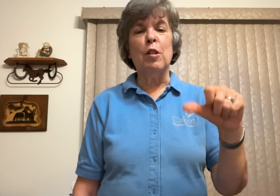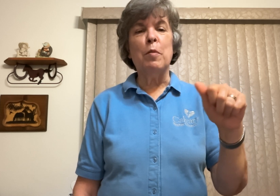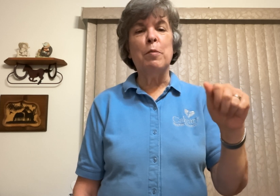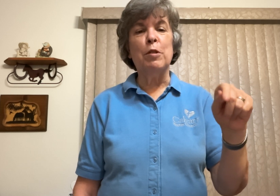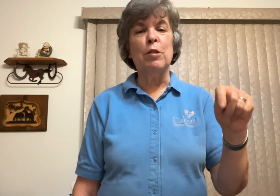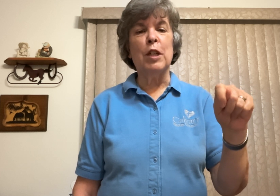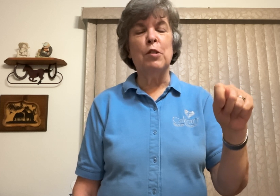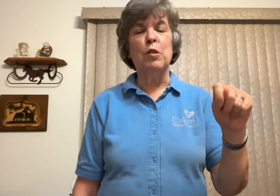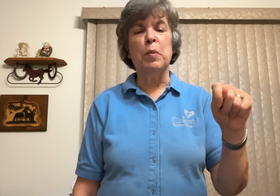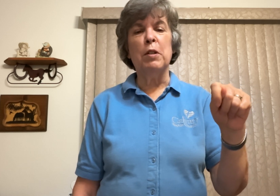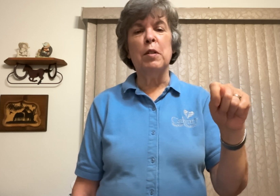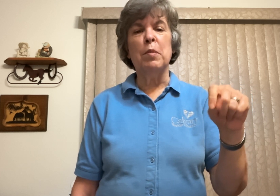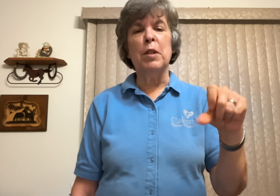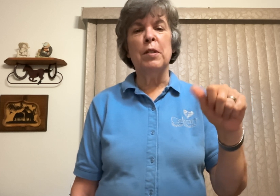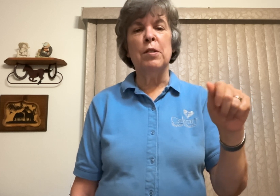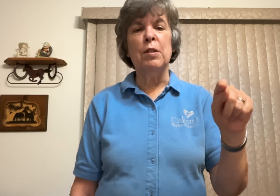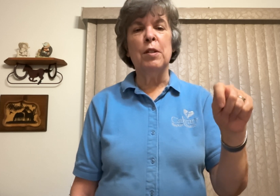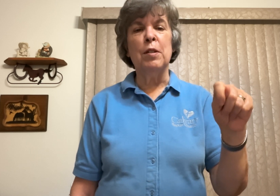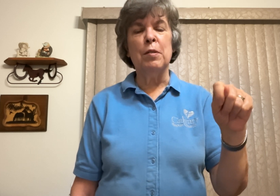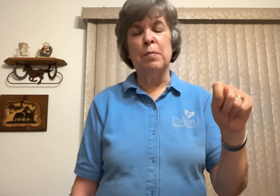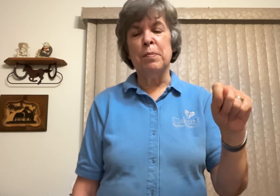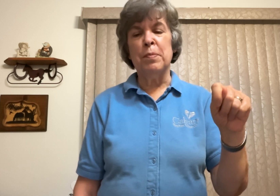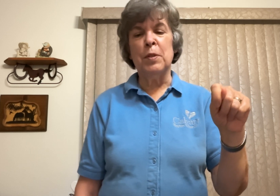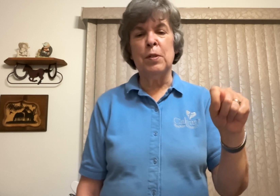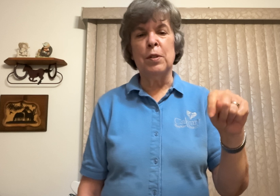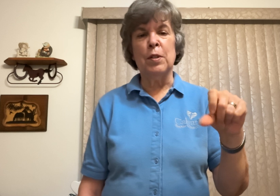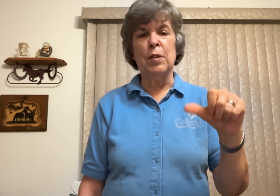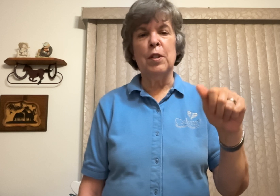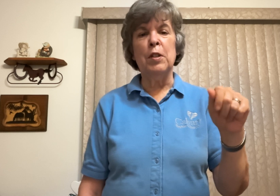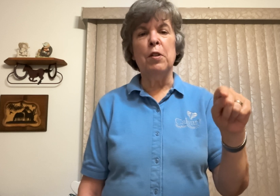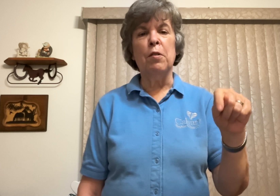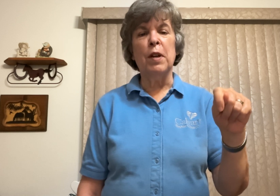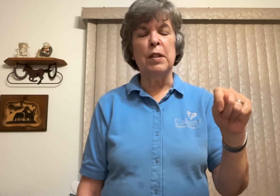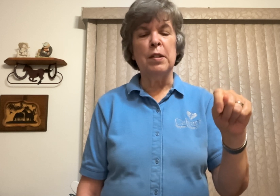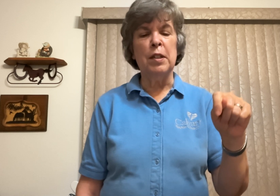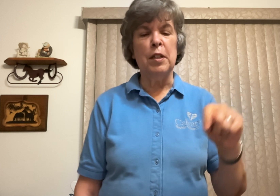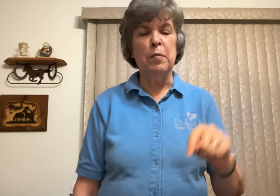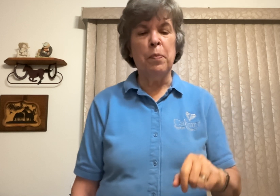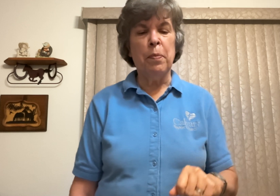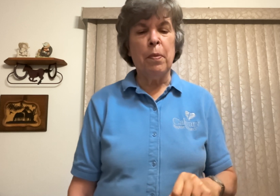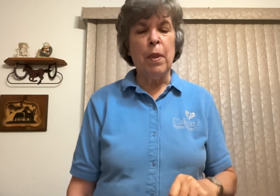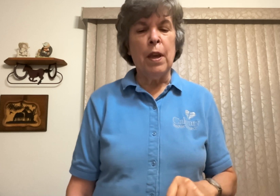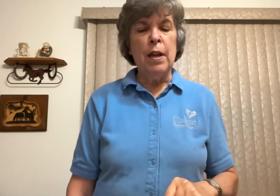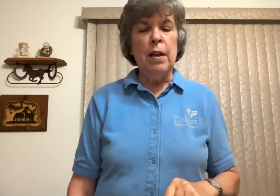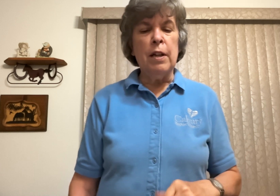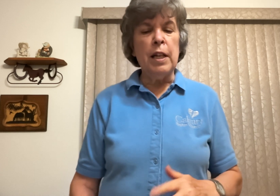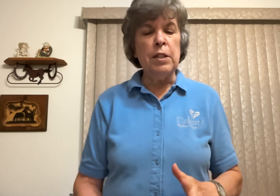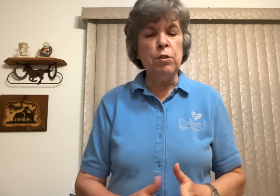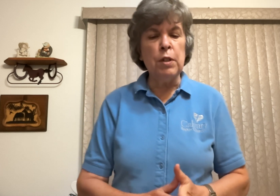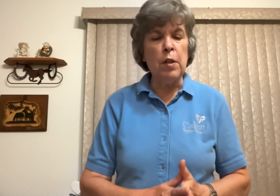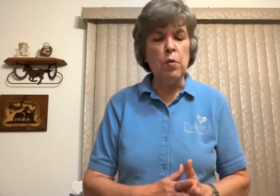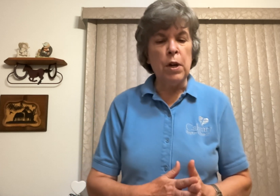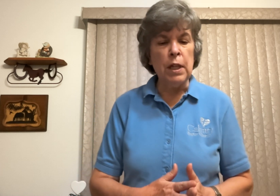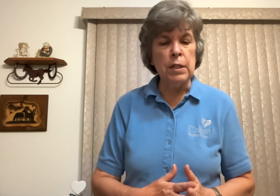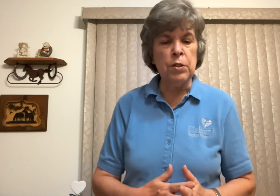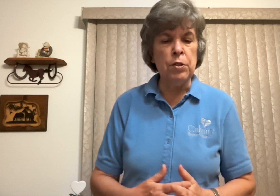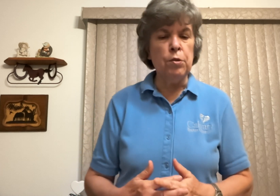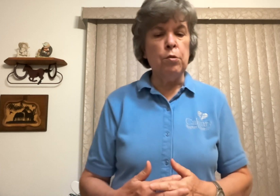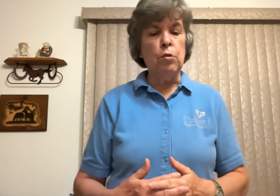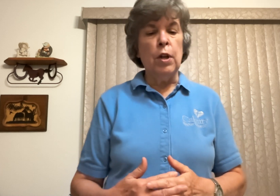almost looks like you spelled it, but you didn't. It's just T, go around and T. Okay, let's do another one. Let's do